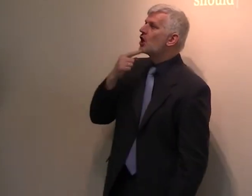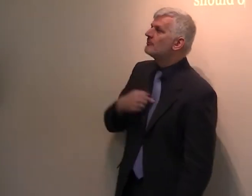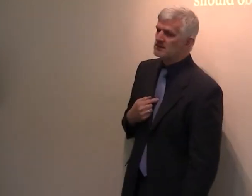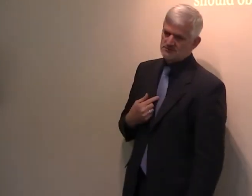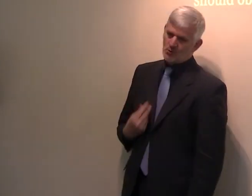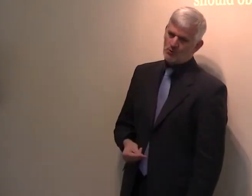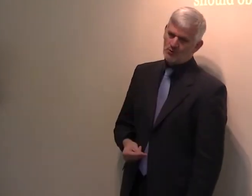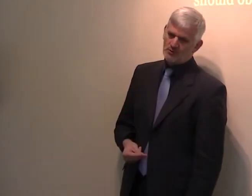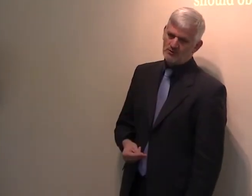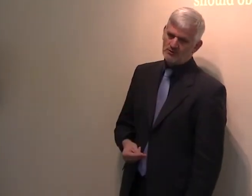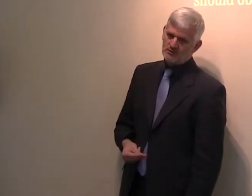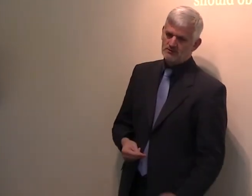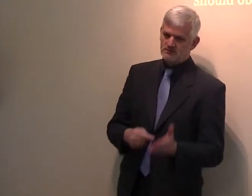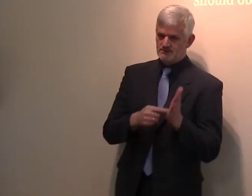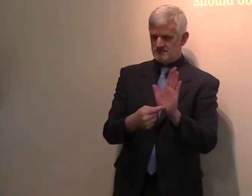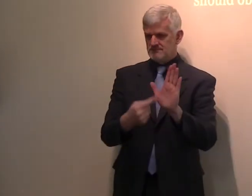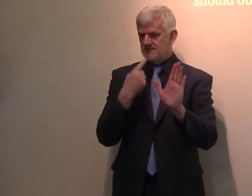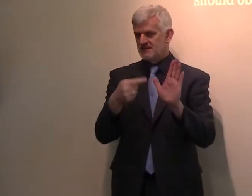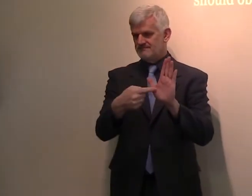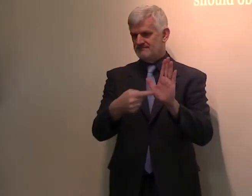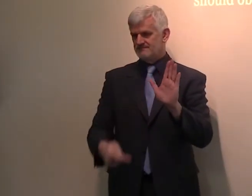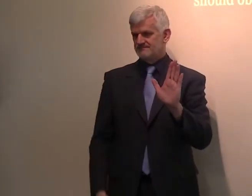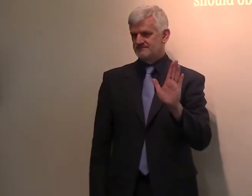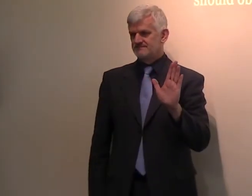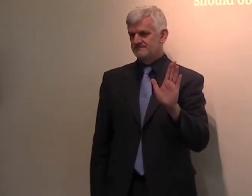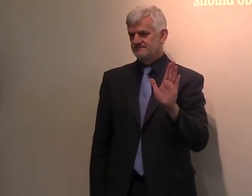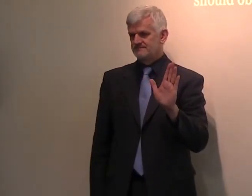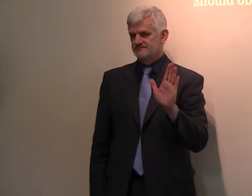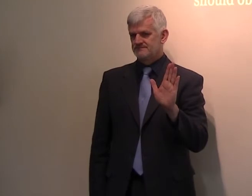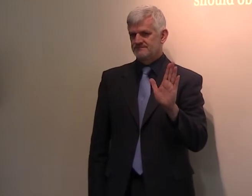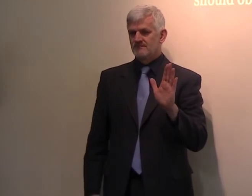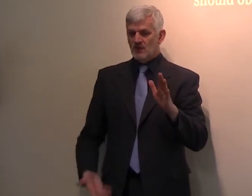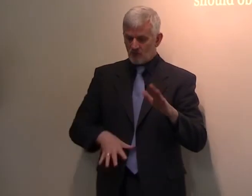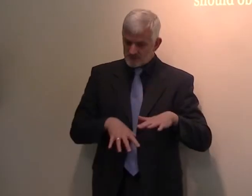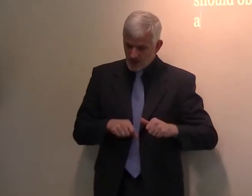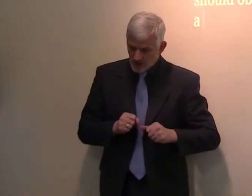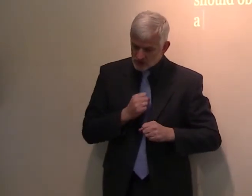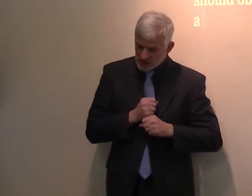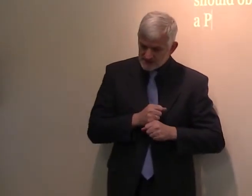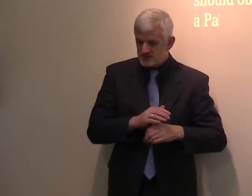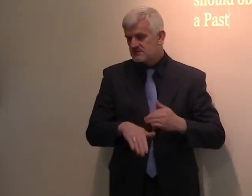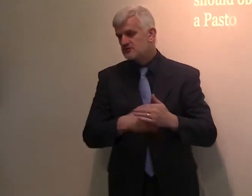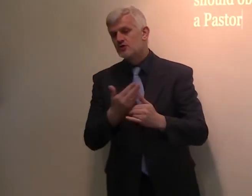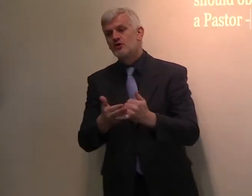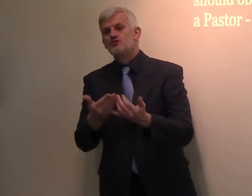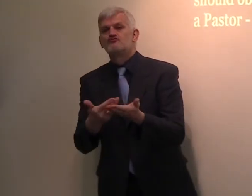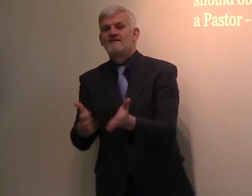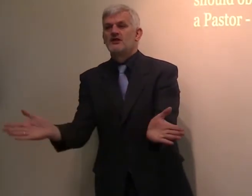but because the Word of God said. From Genesis to Revelation, this is what the Word of God says, and we